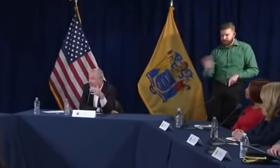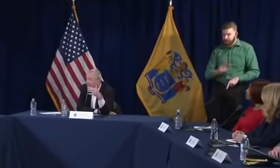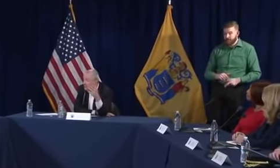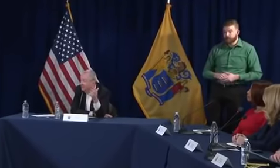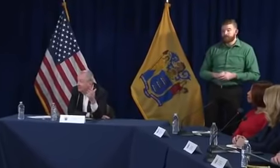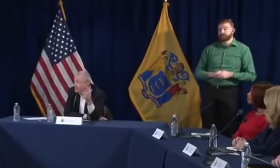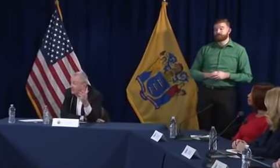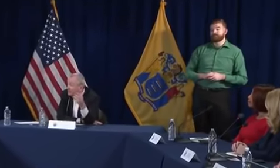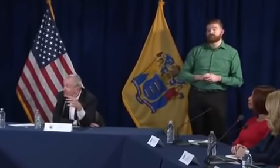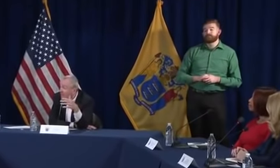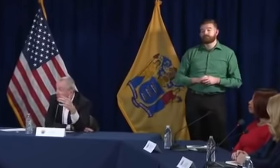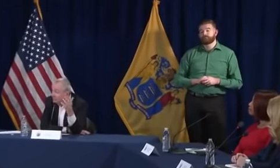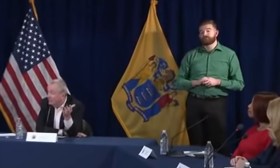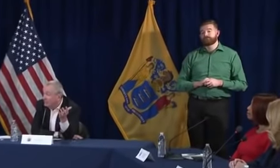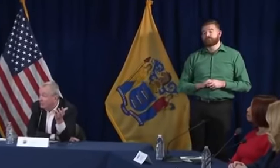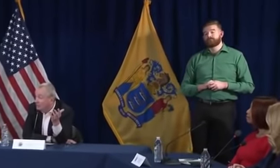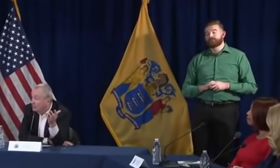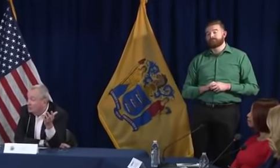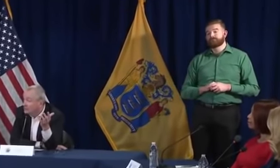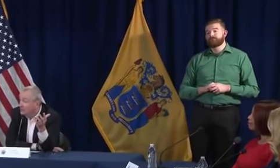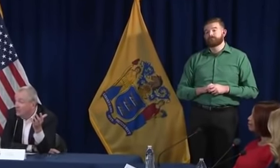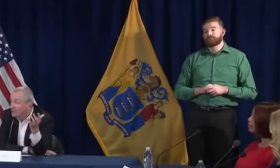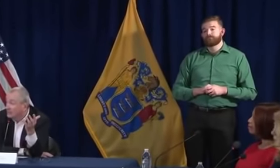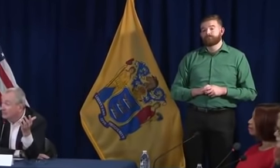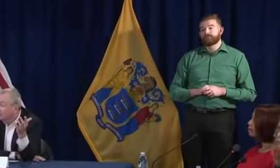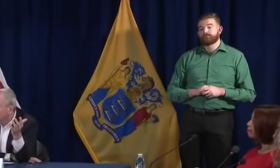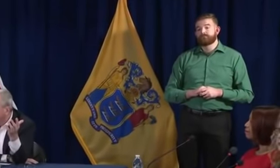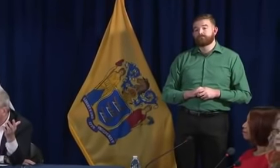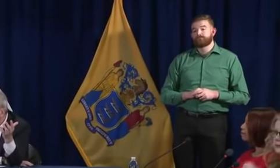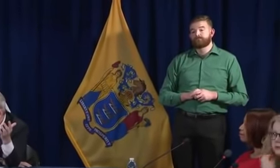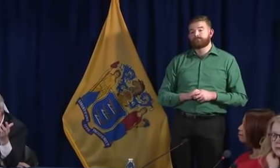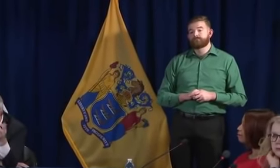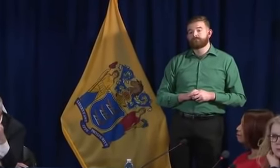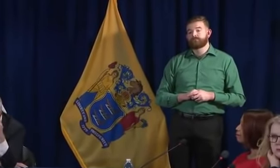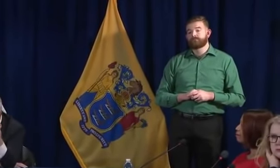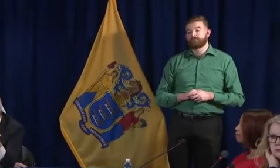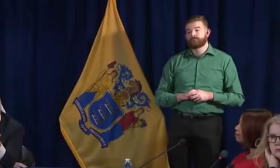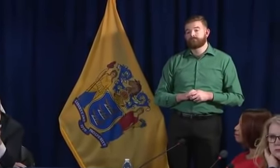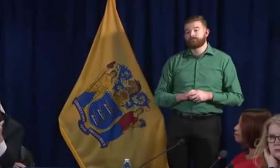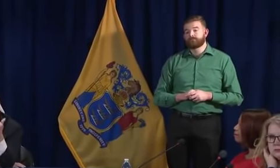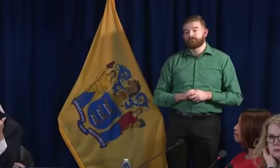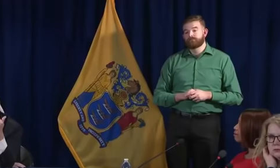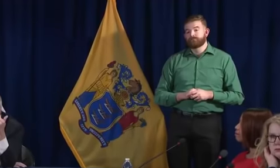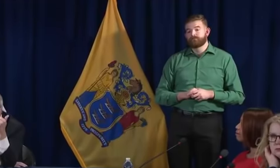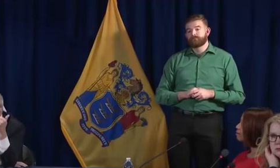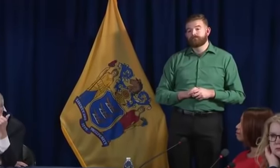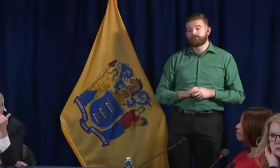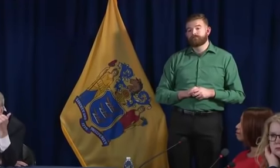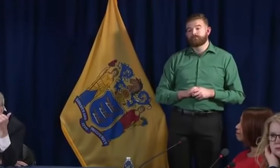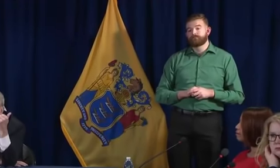the high-speed, high-scale commercial testing companies. BioReference,